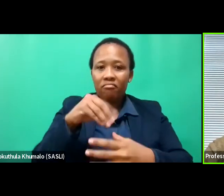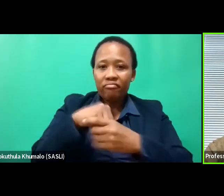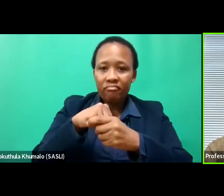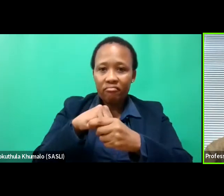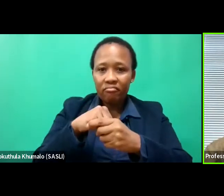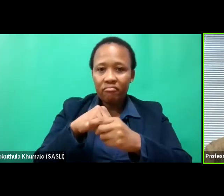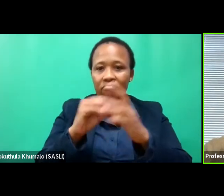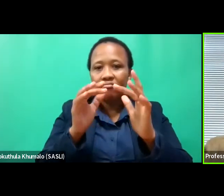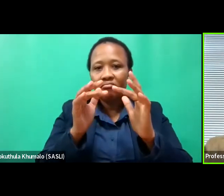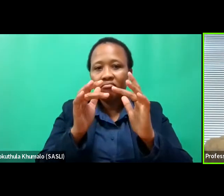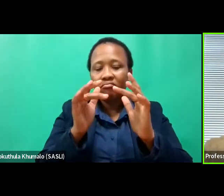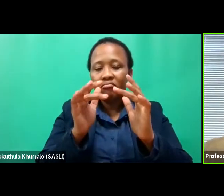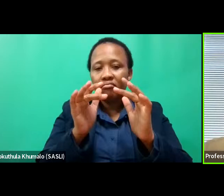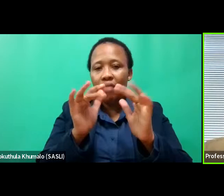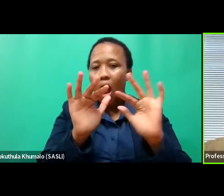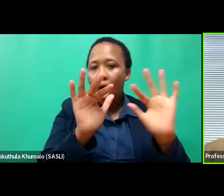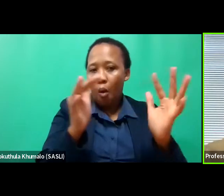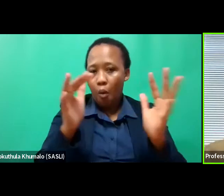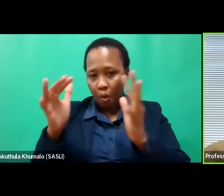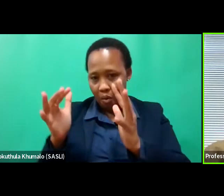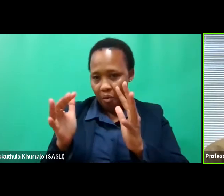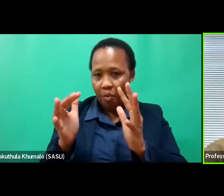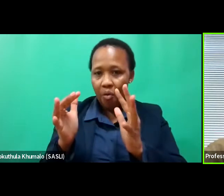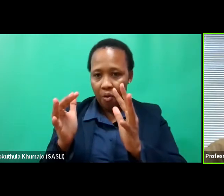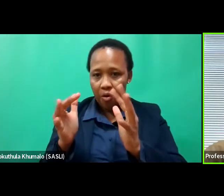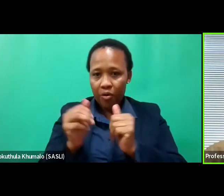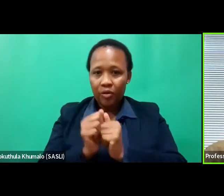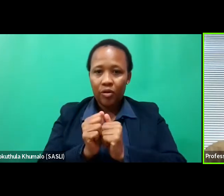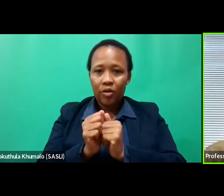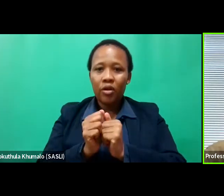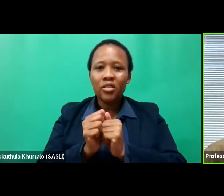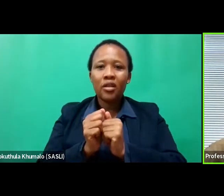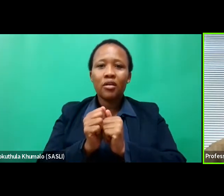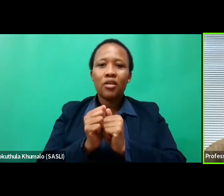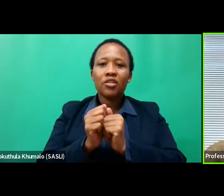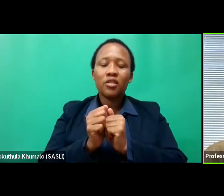So what happens in universities, the way I understand it,